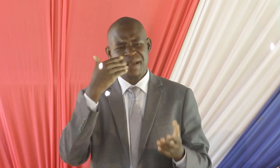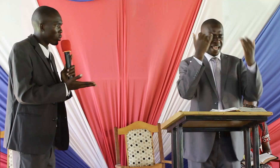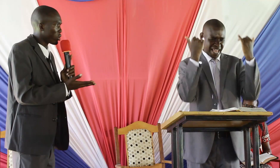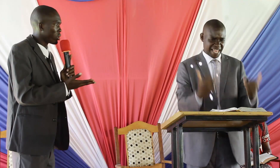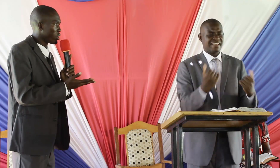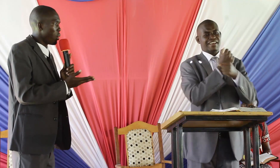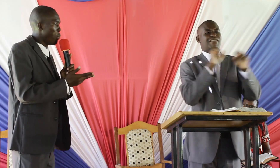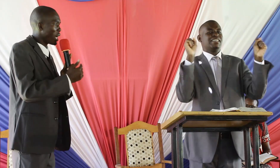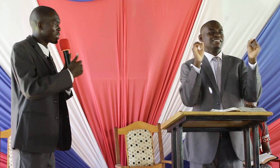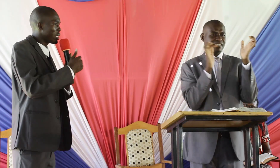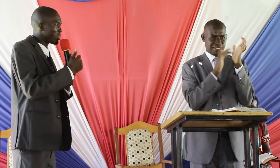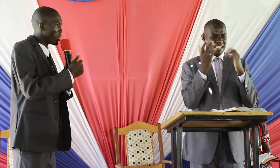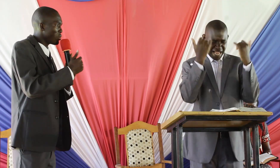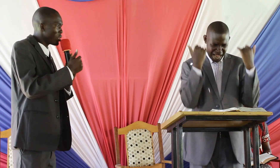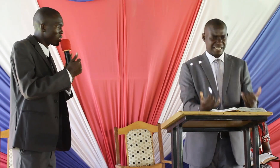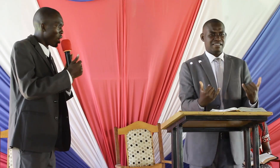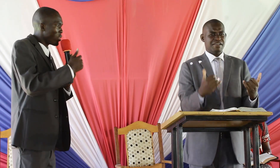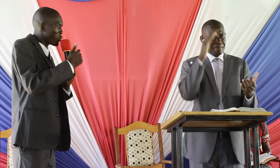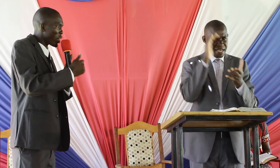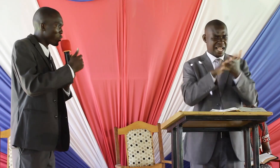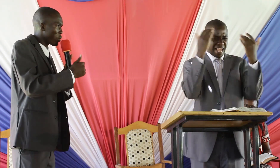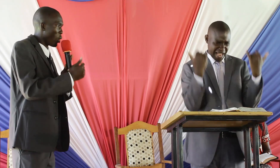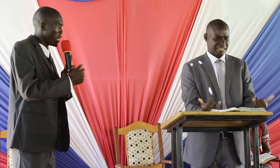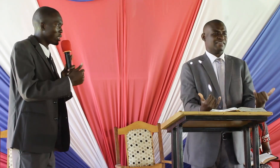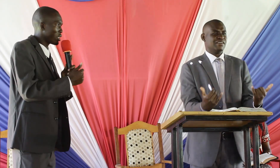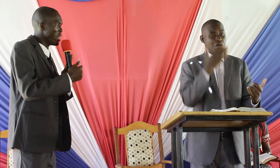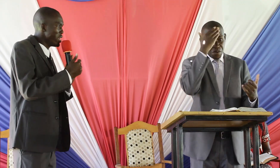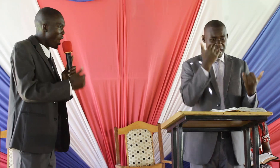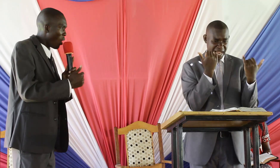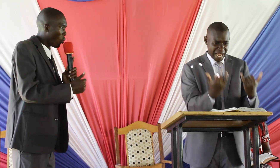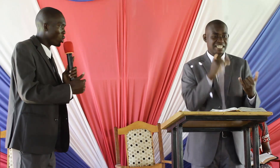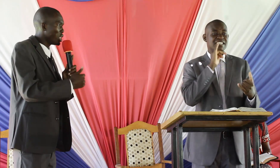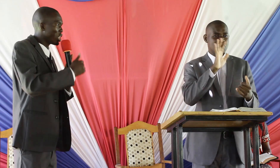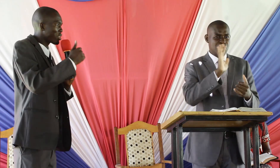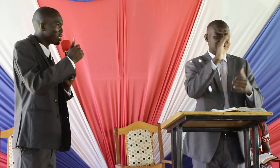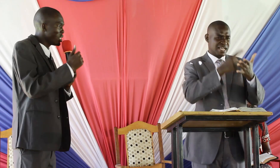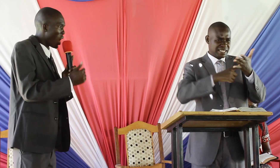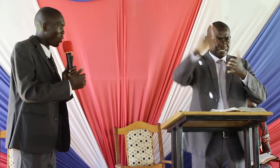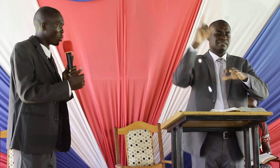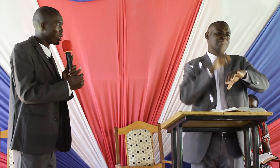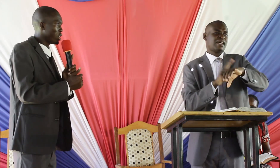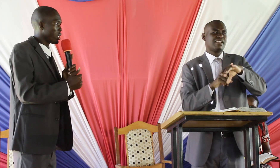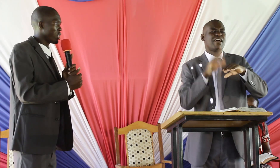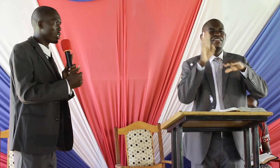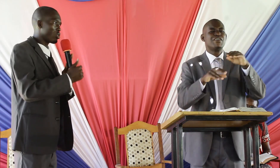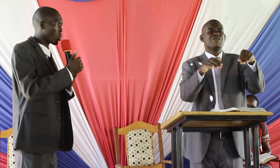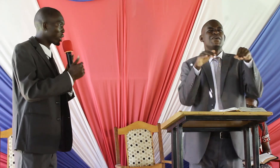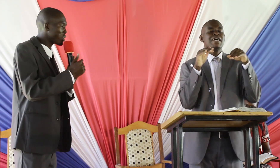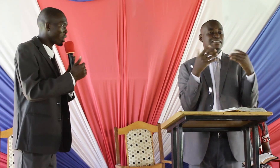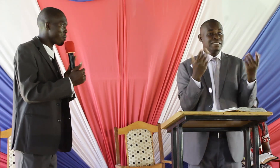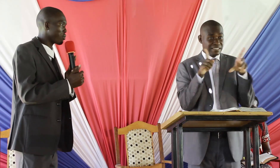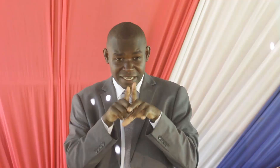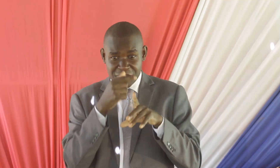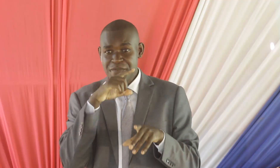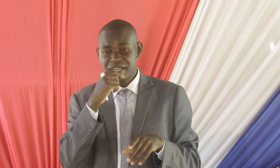from a couple, but the same the very moment now, just now, it is your